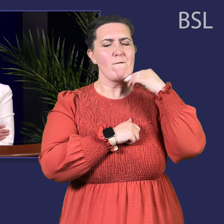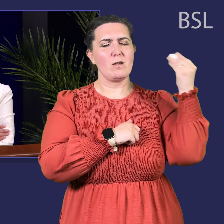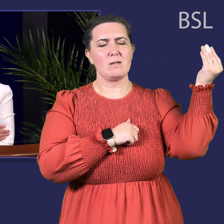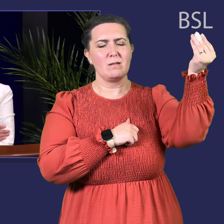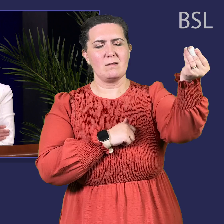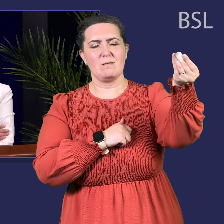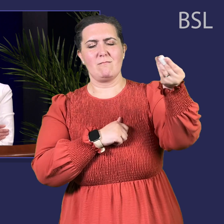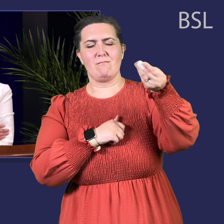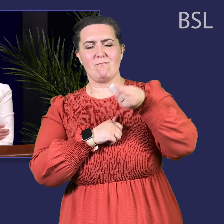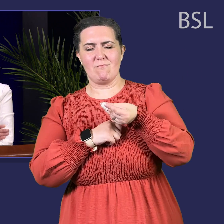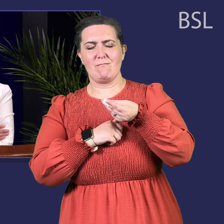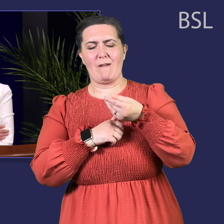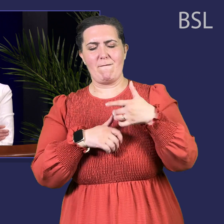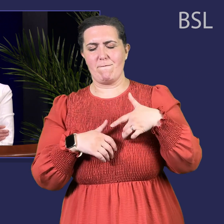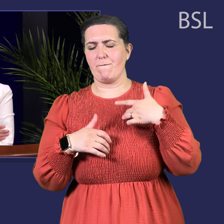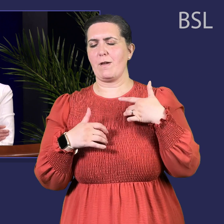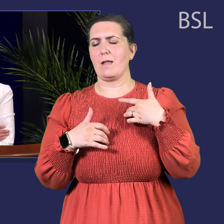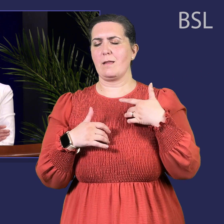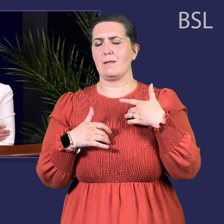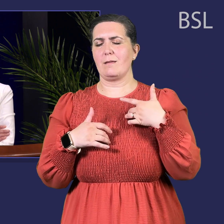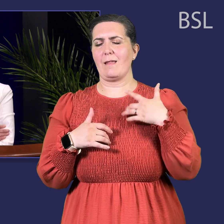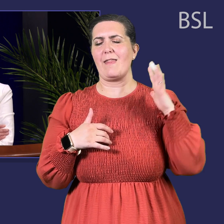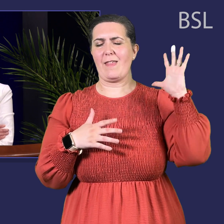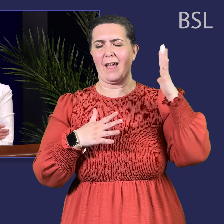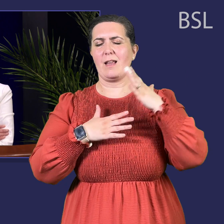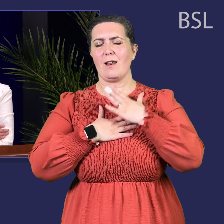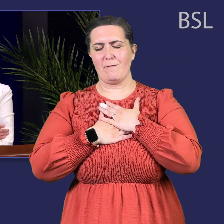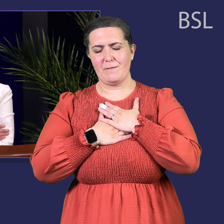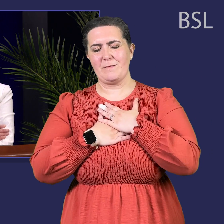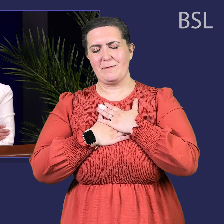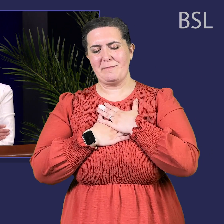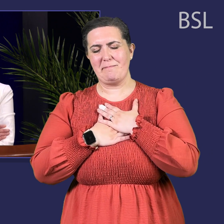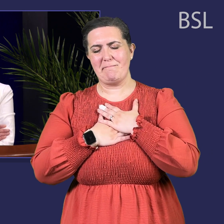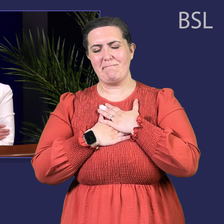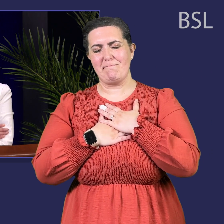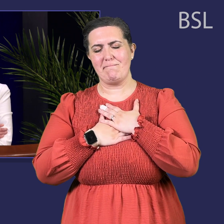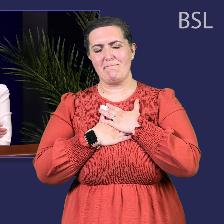voice and we have felt thy love.